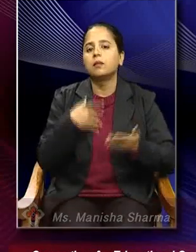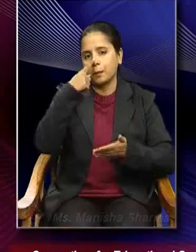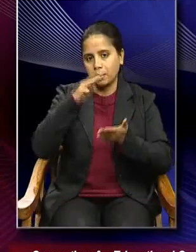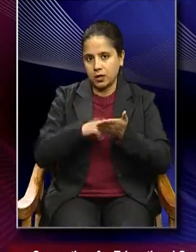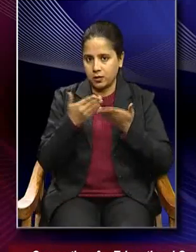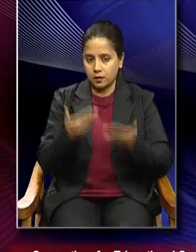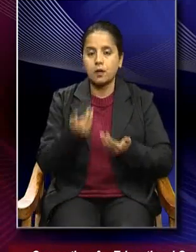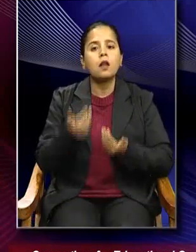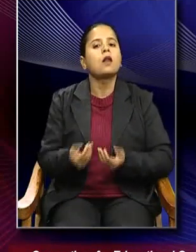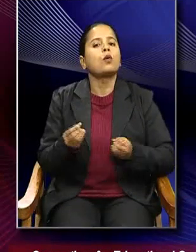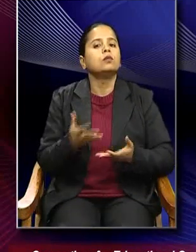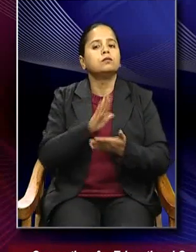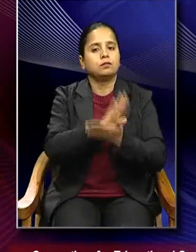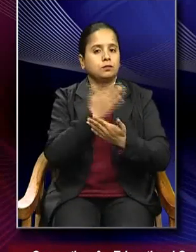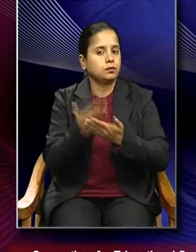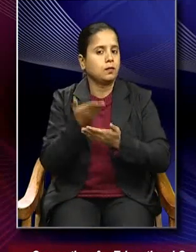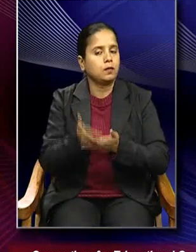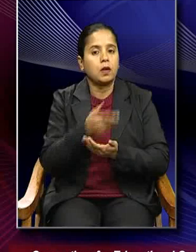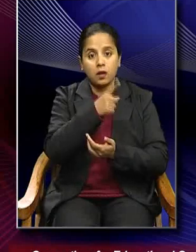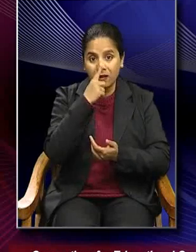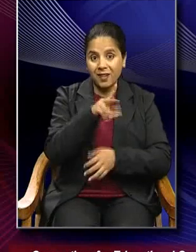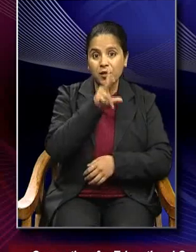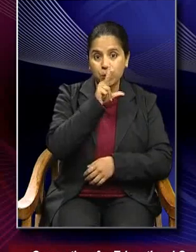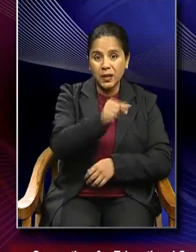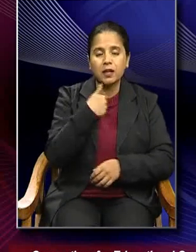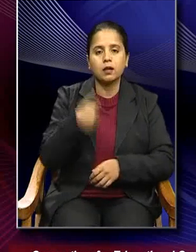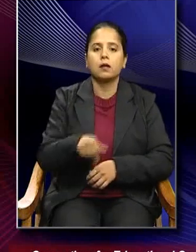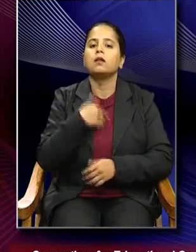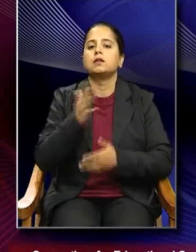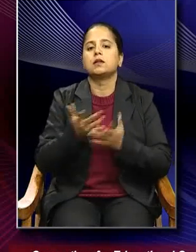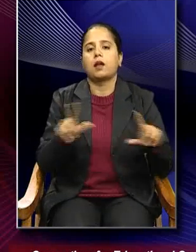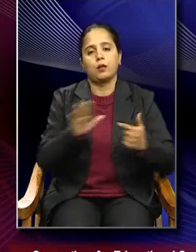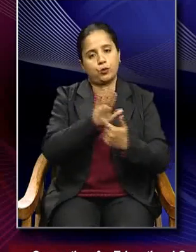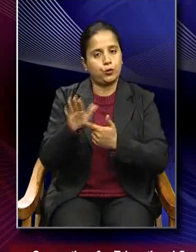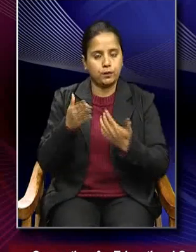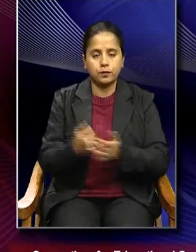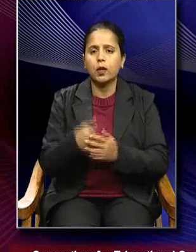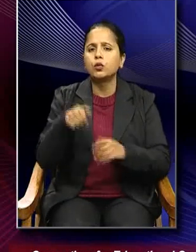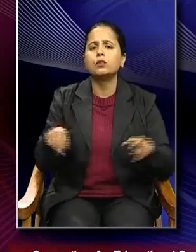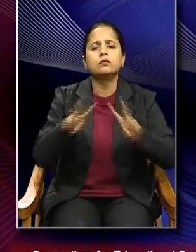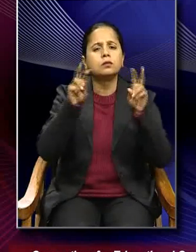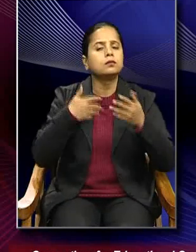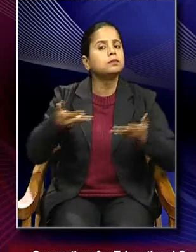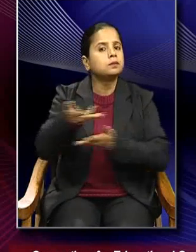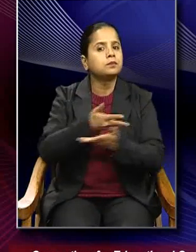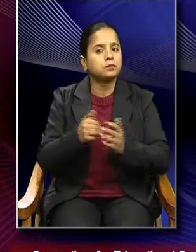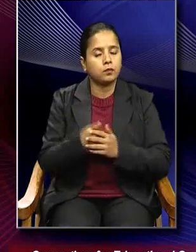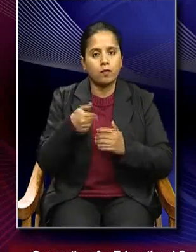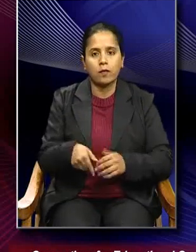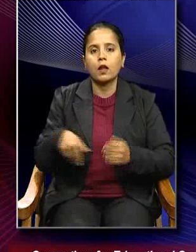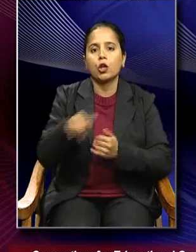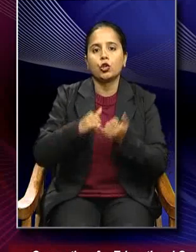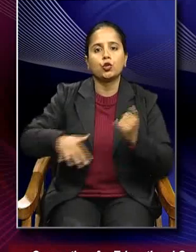Manisha, who is going to translate the language in sign language. So today's discussion, we have